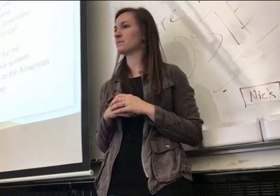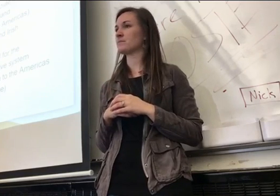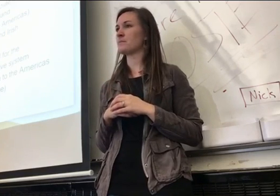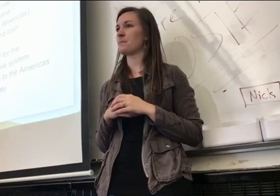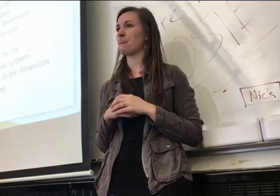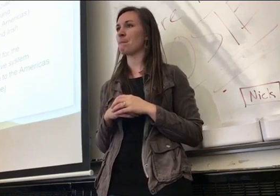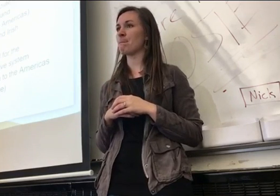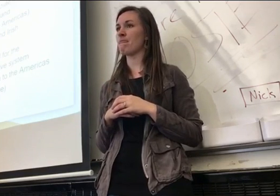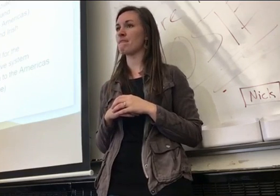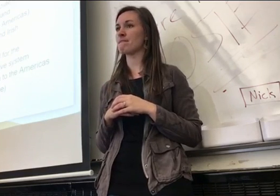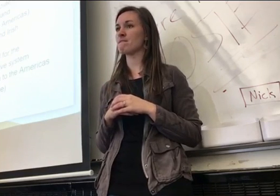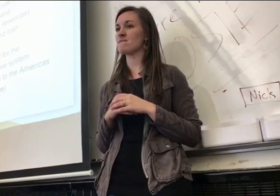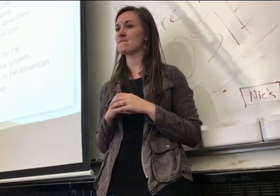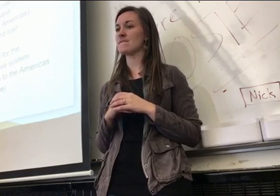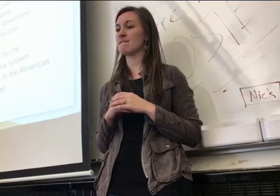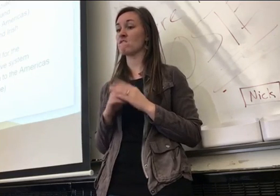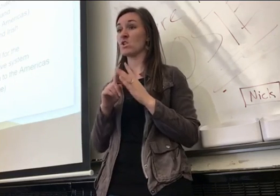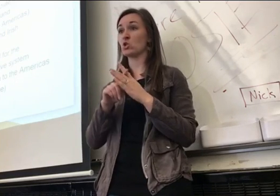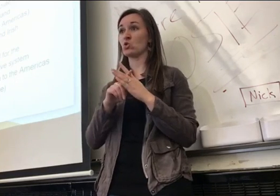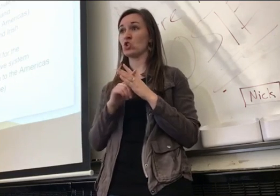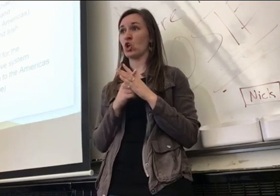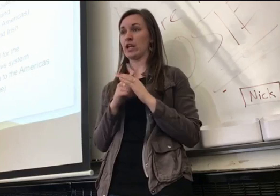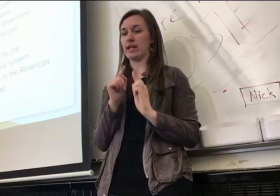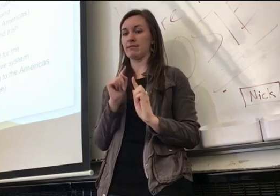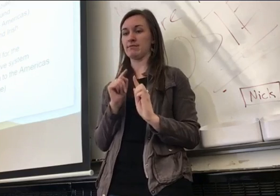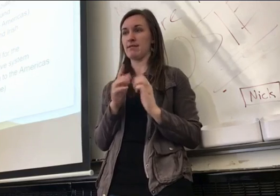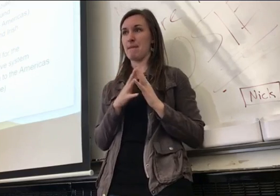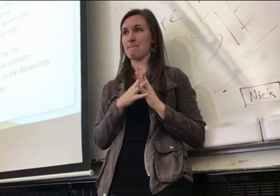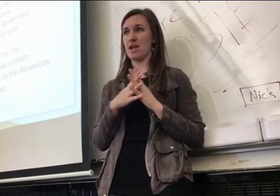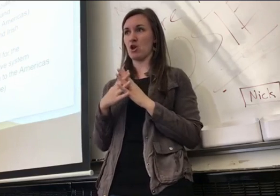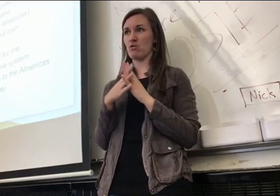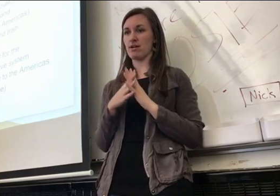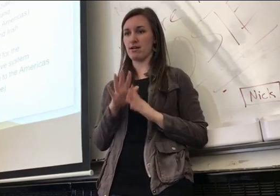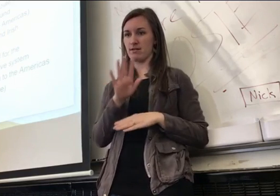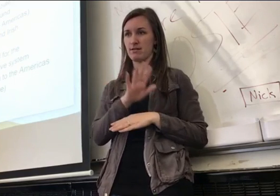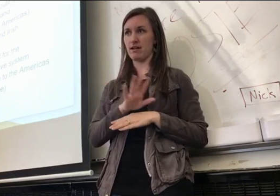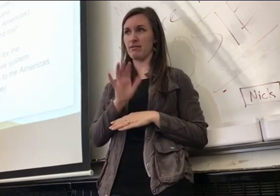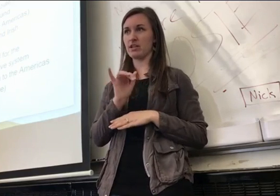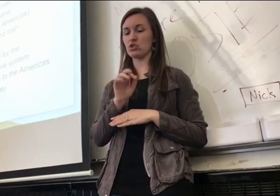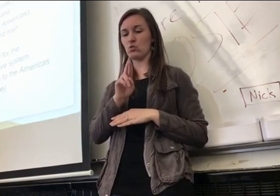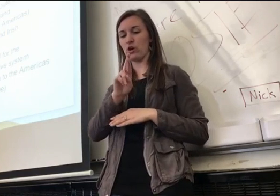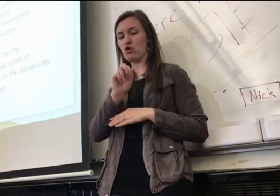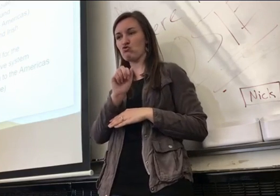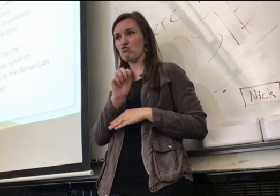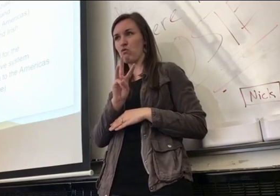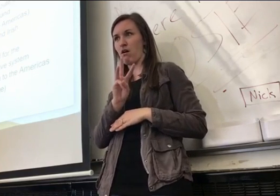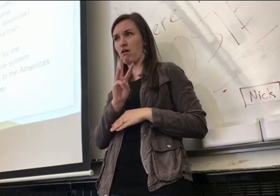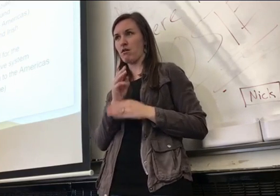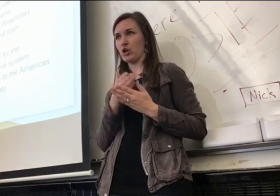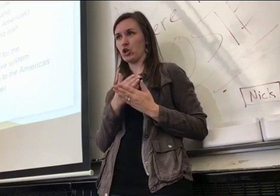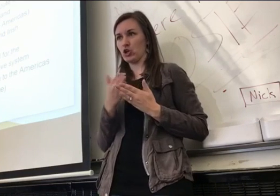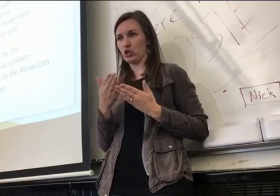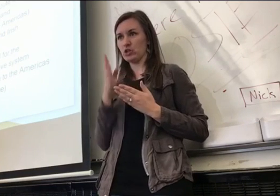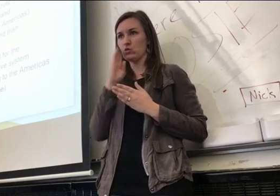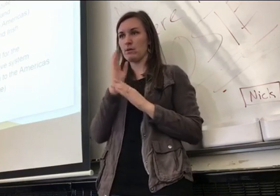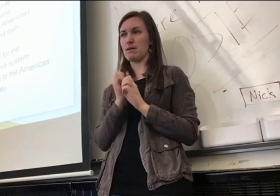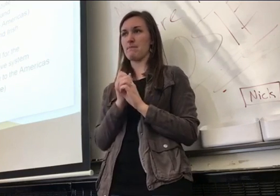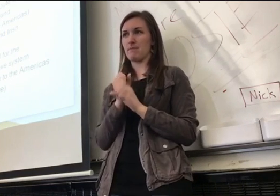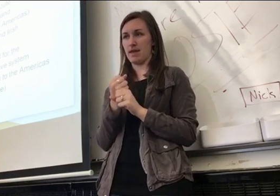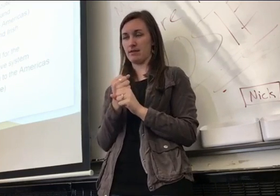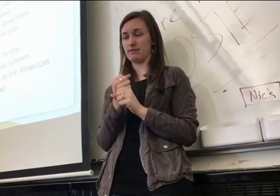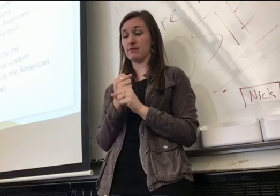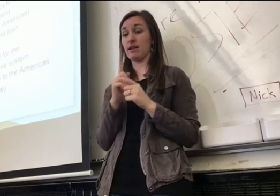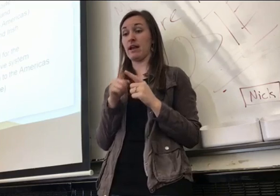Okay? So starting over in the Americas, this is where the raw goods are going to be produced and created. They are